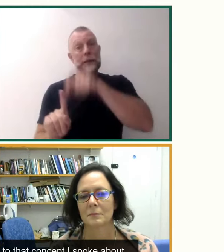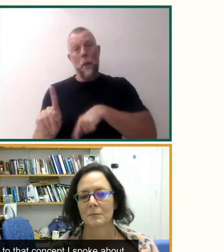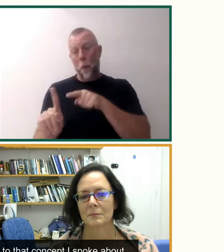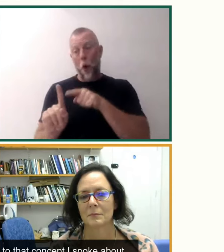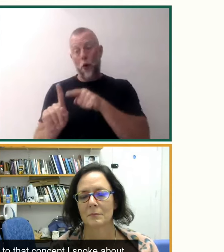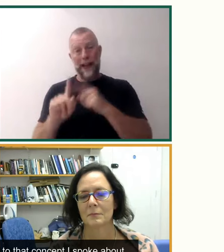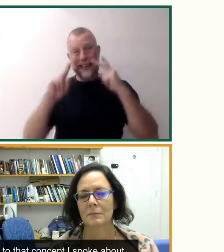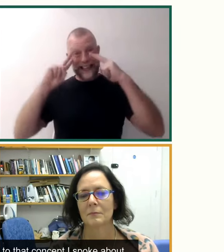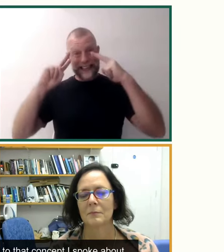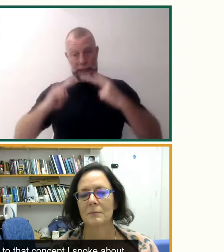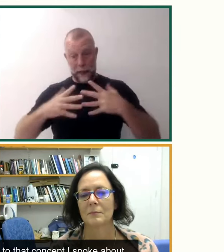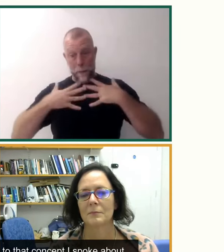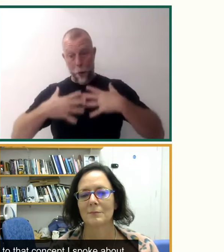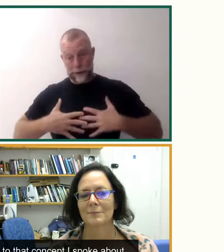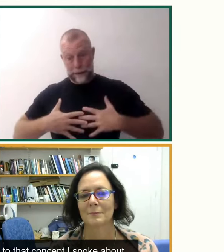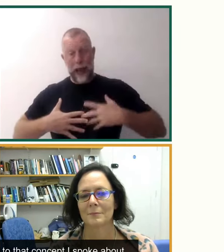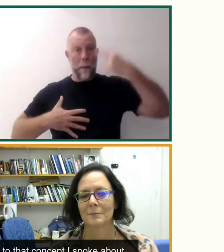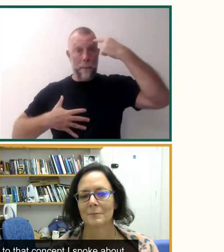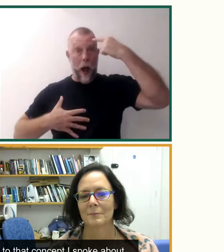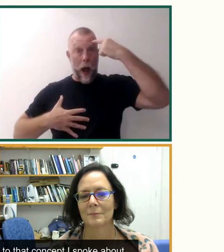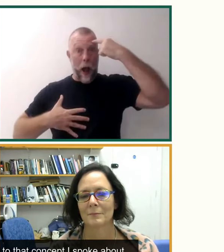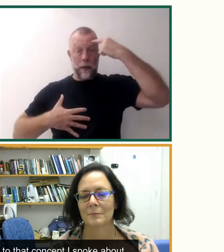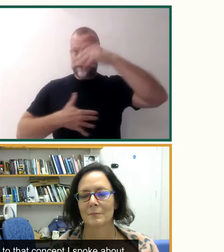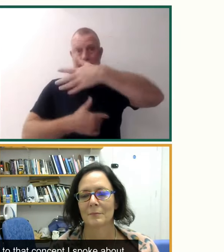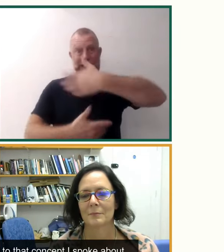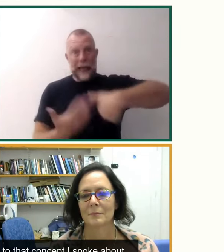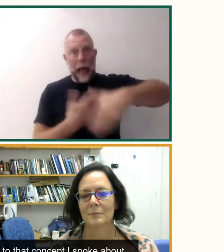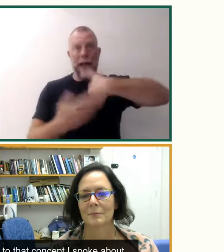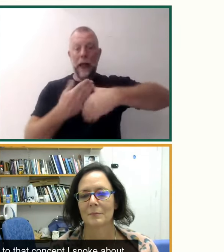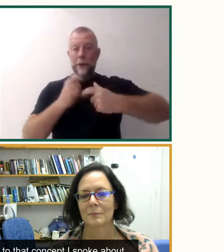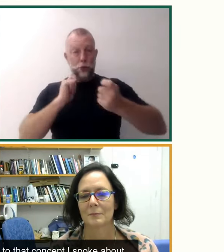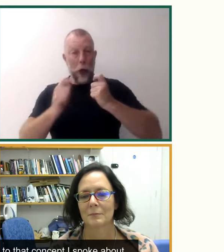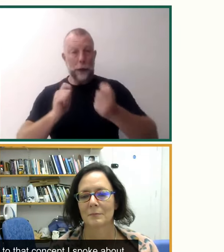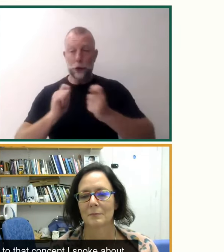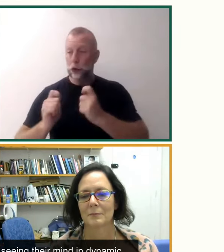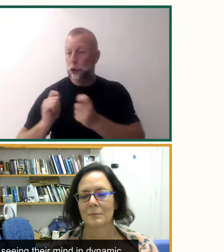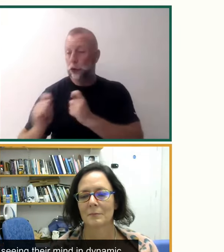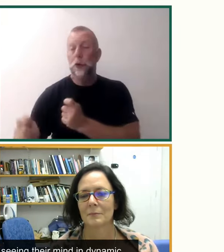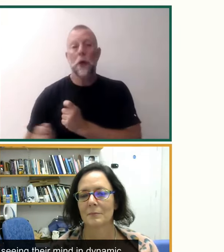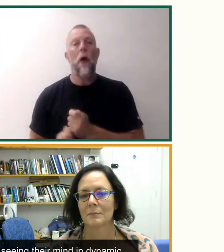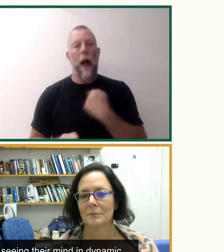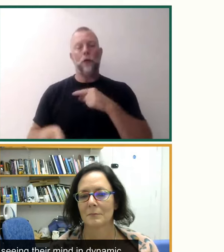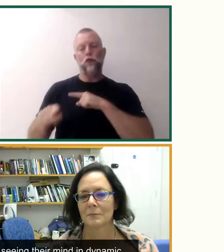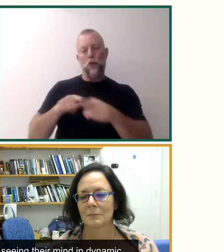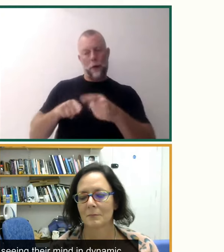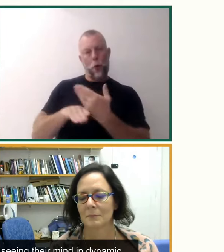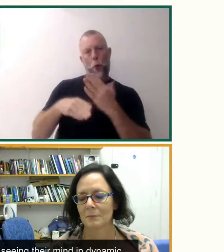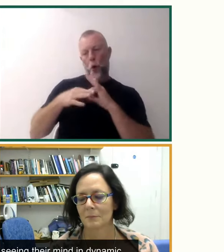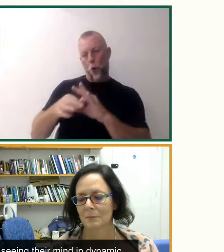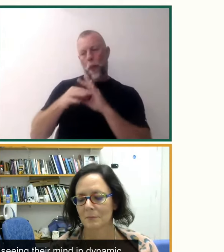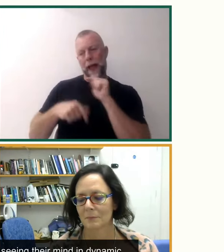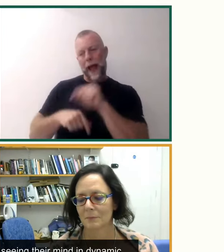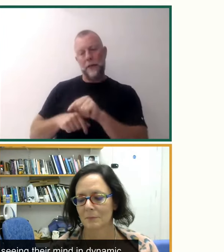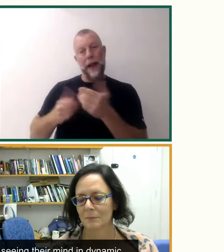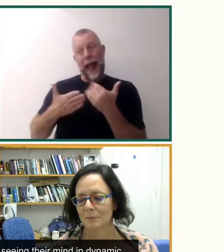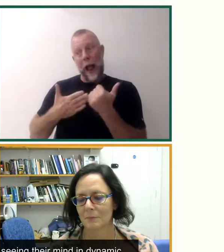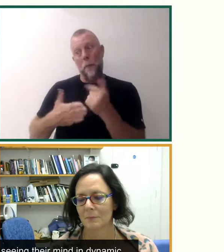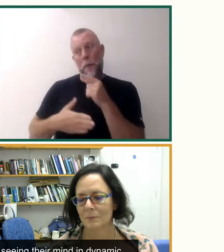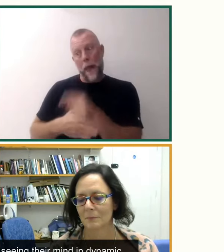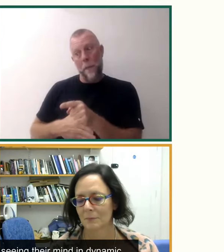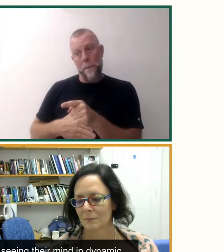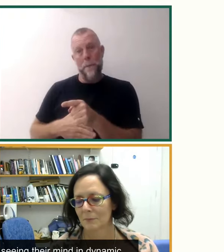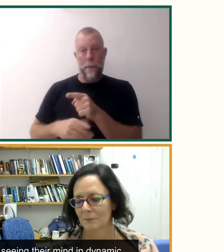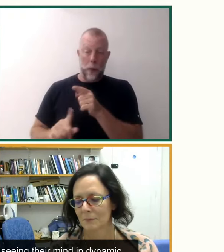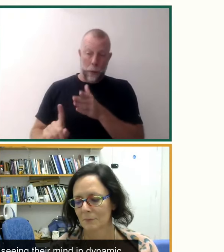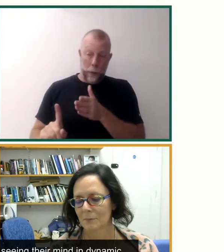their body and their mind as a dynamic state, then it's possible for me to try and work with that and show them the ways in which their story might tend